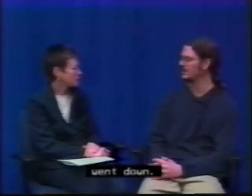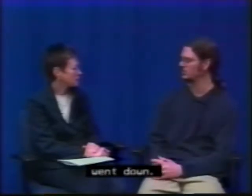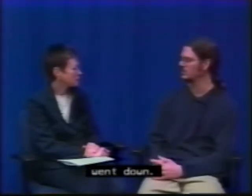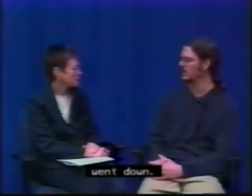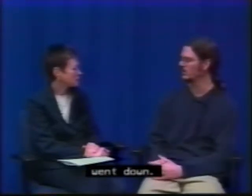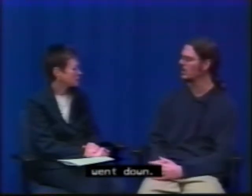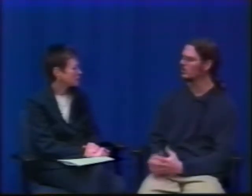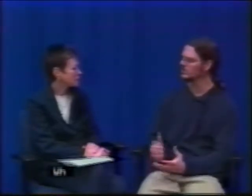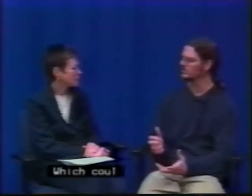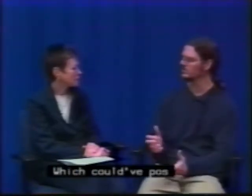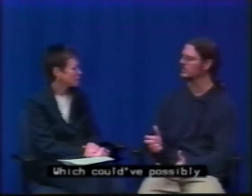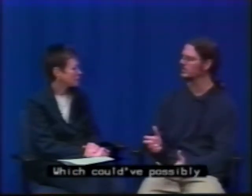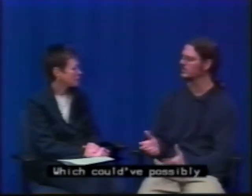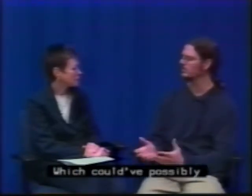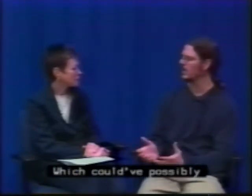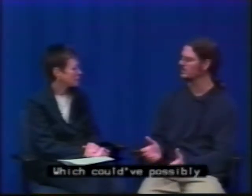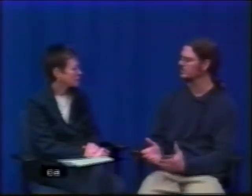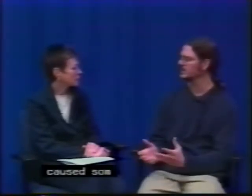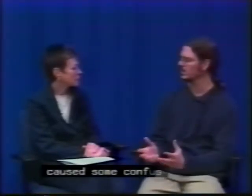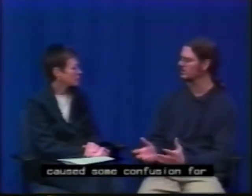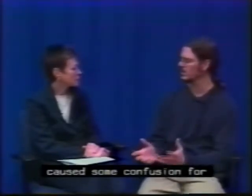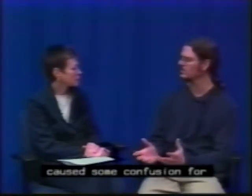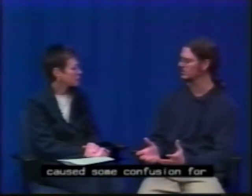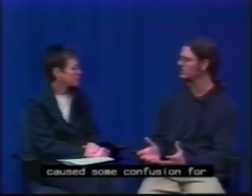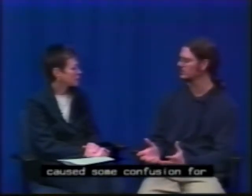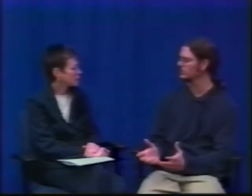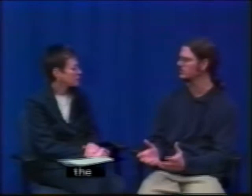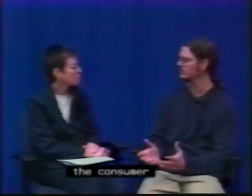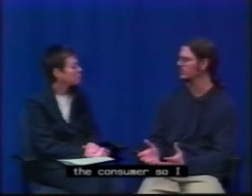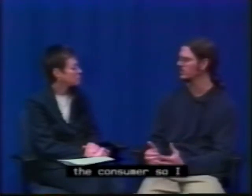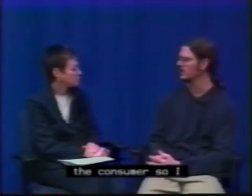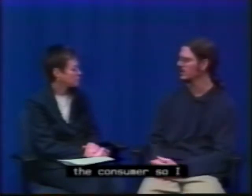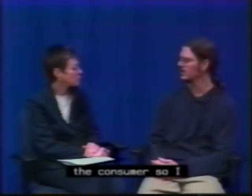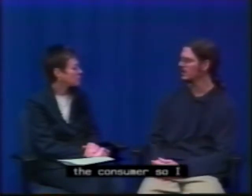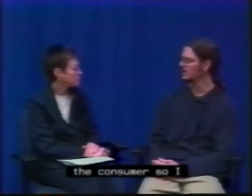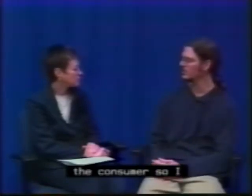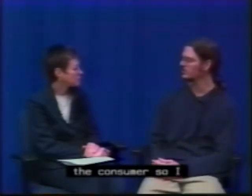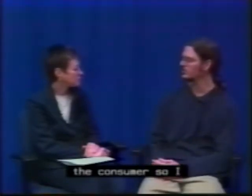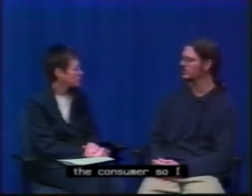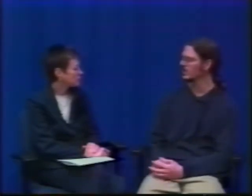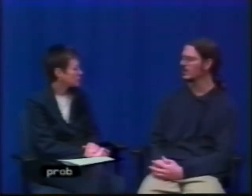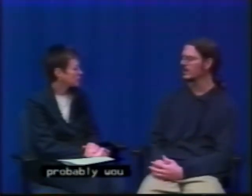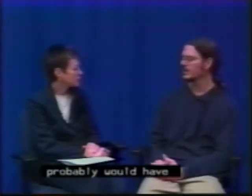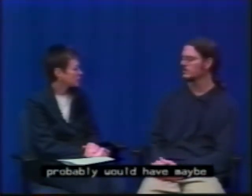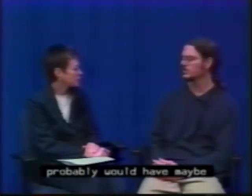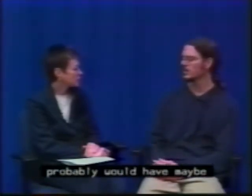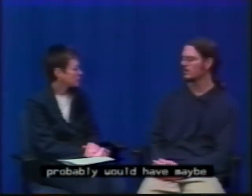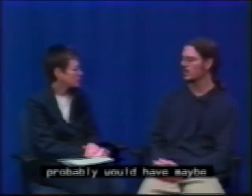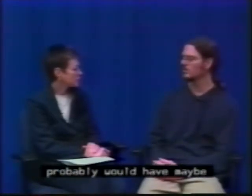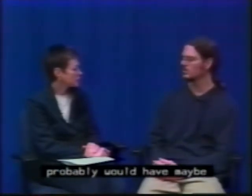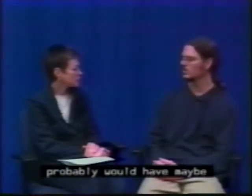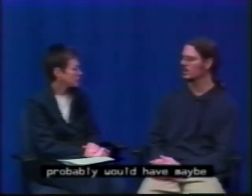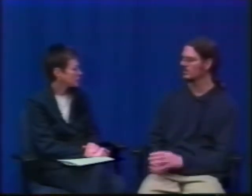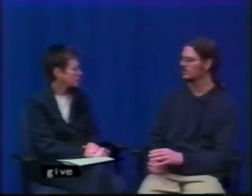hands went down, which could have possibly caused some confusion for the consumer. And so I probably would have